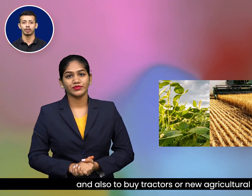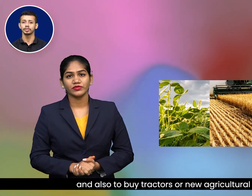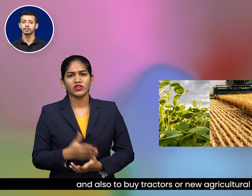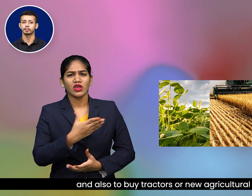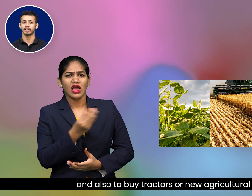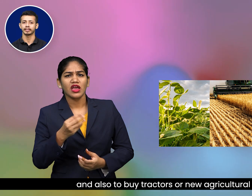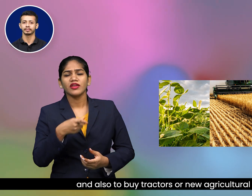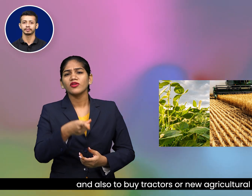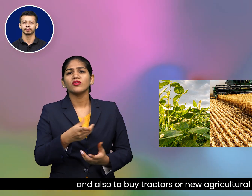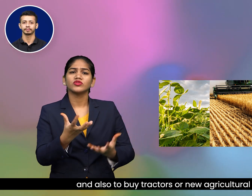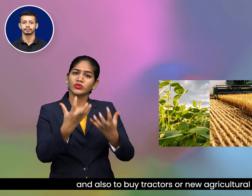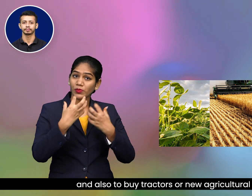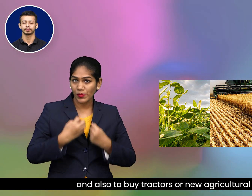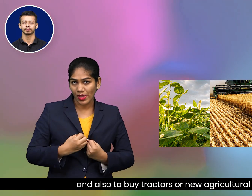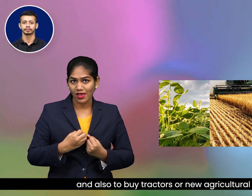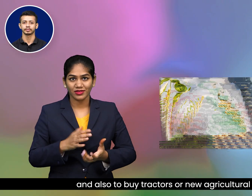and also to buy